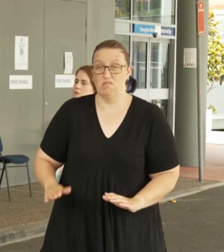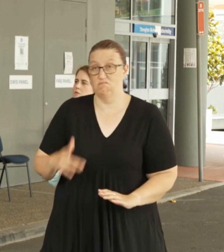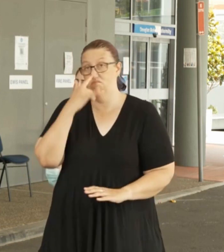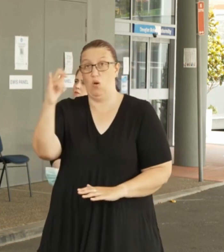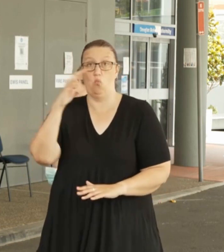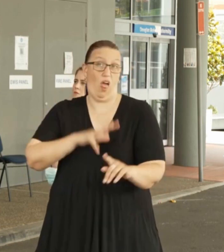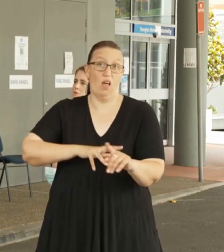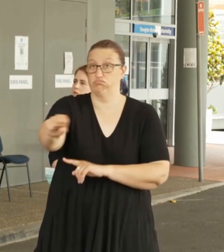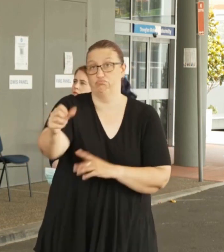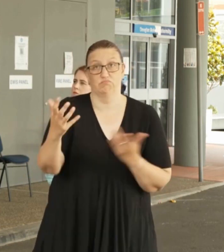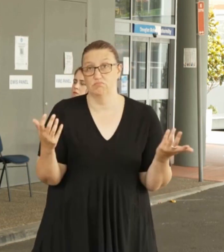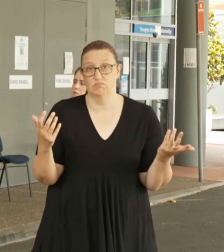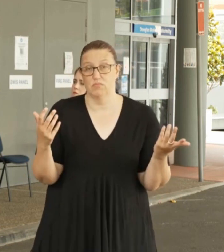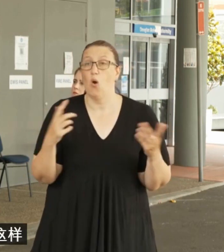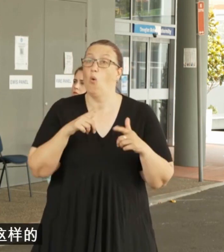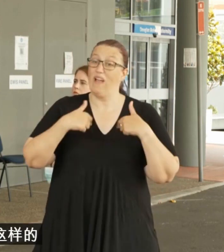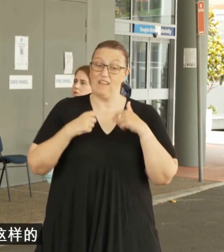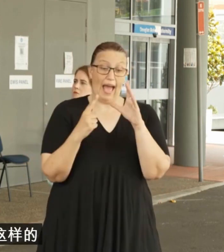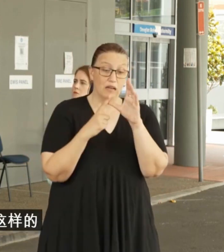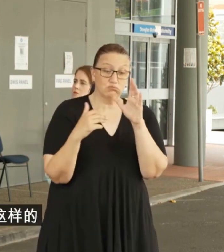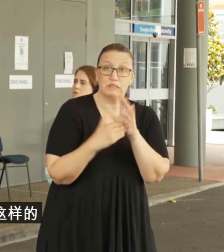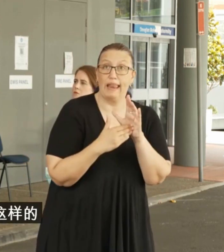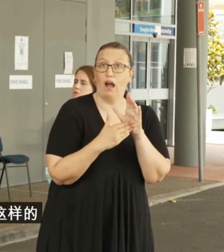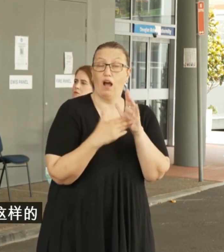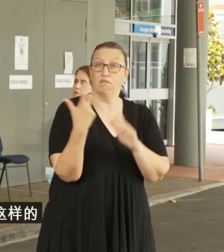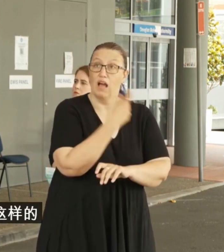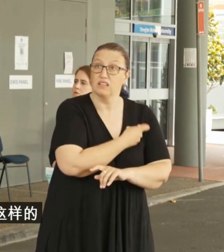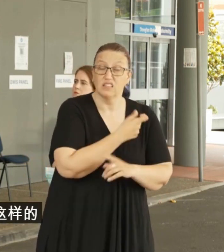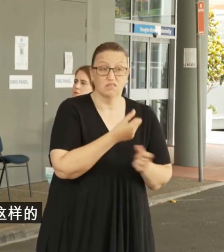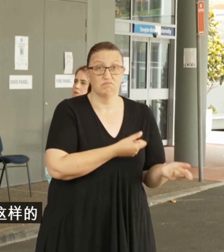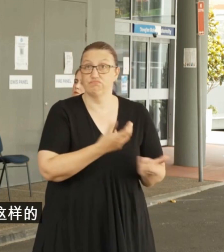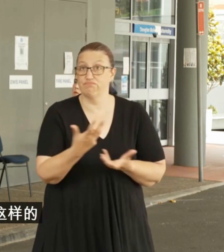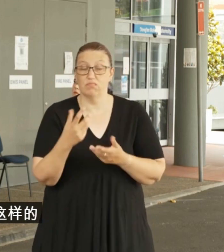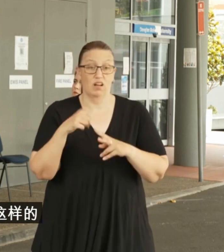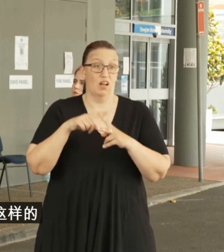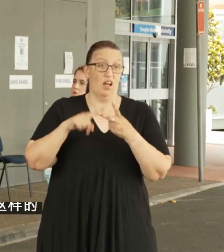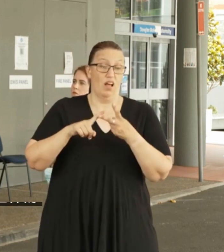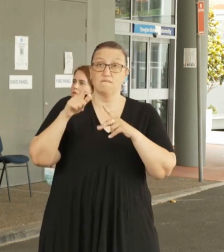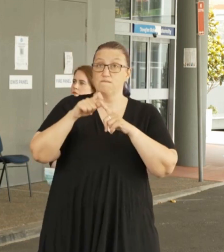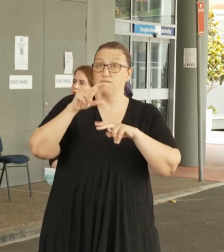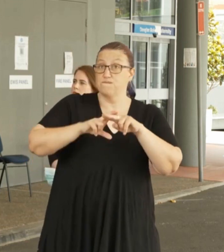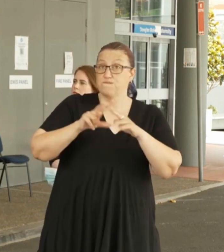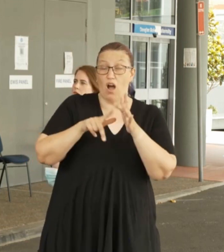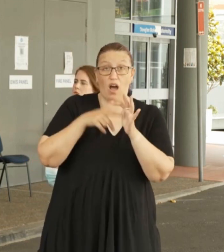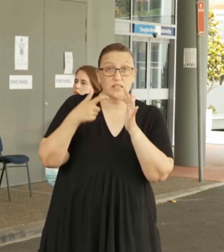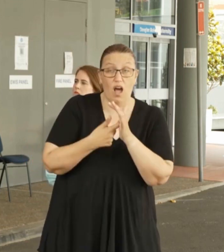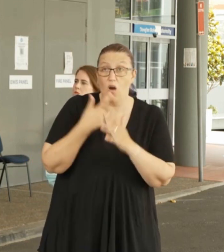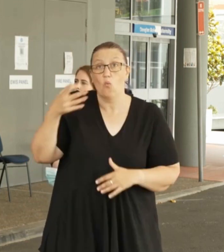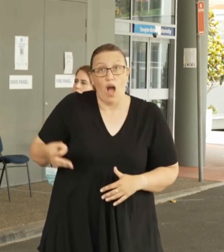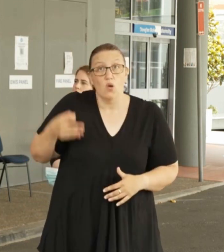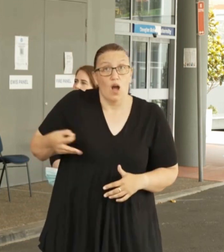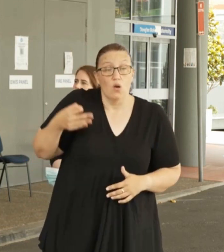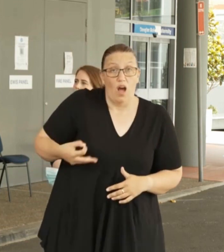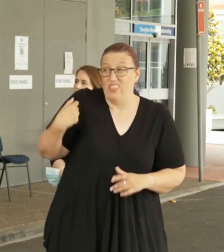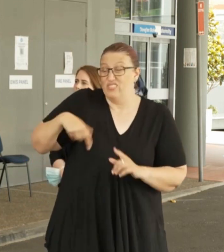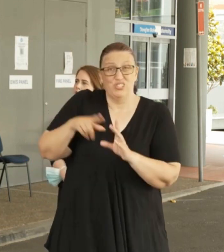trying to deal with the situation. Are we going to have a situation where people who are already had less protection to begin with have to